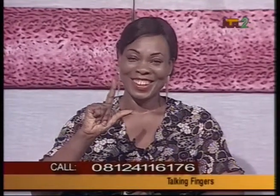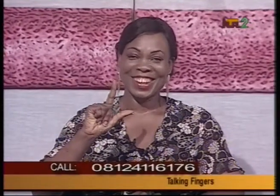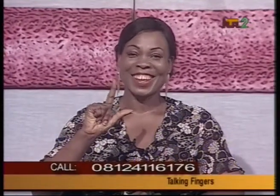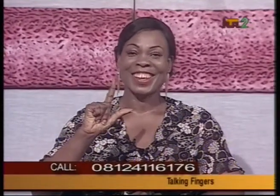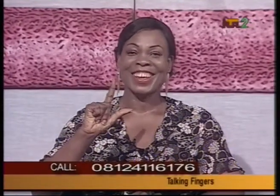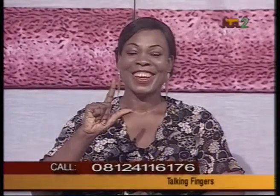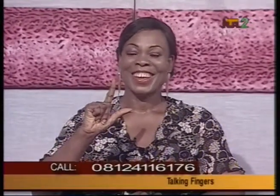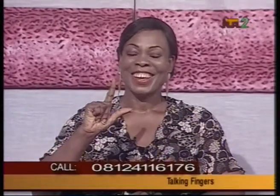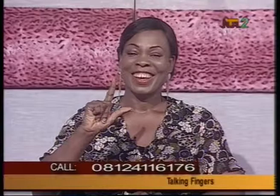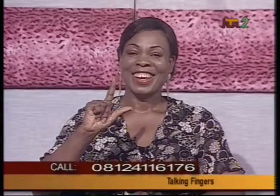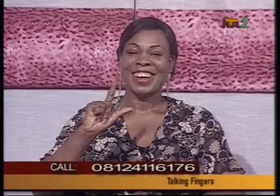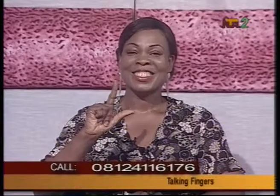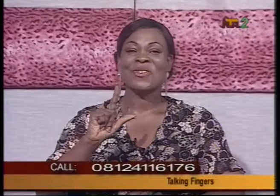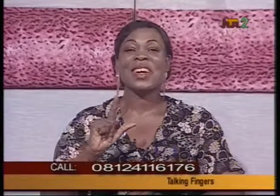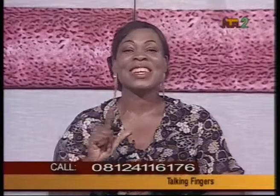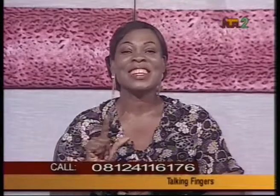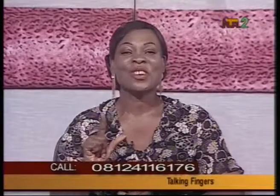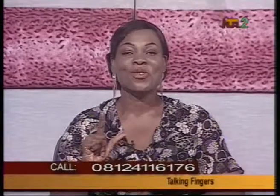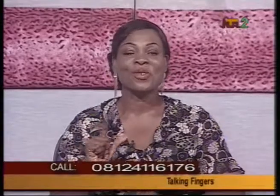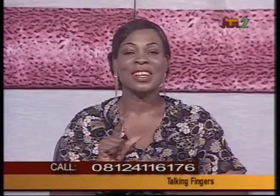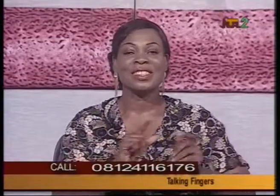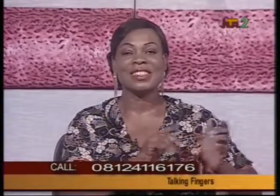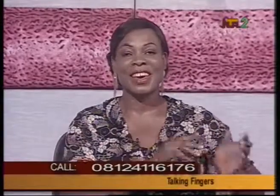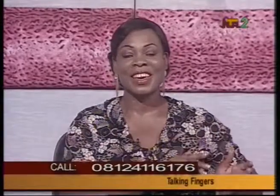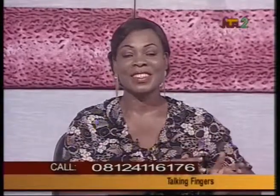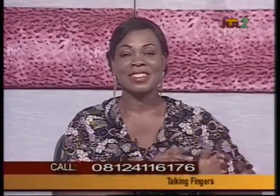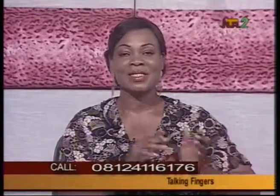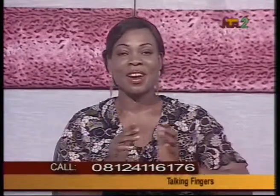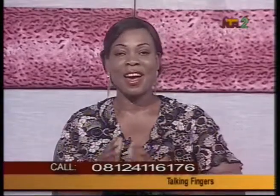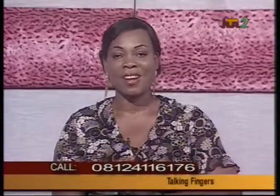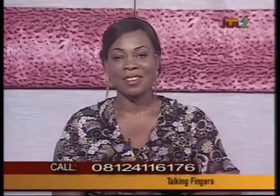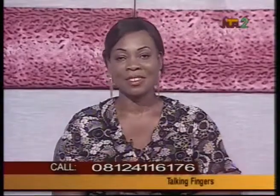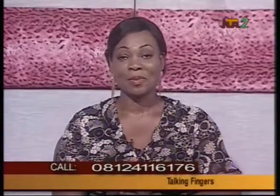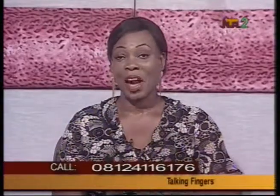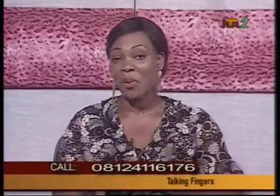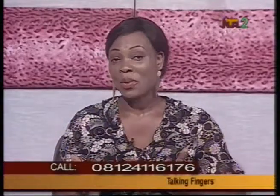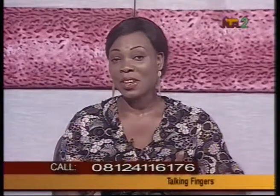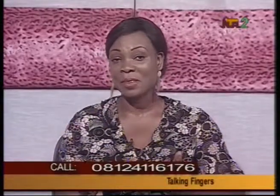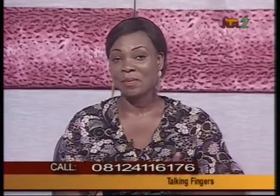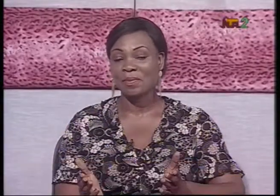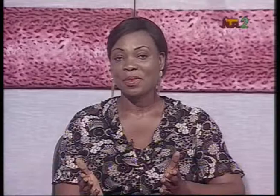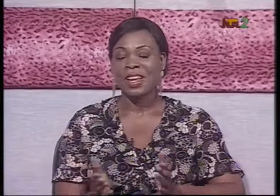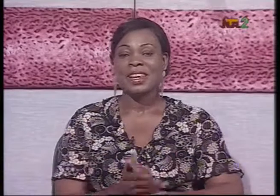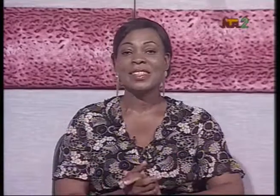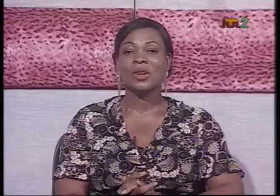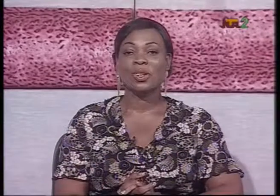Okay. So quickly, let's go through letters A to L. Are we ready? Let's go. Letter